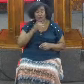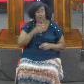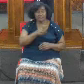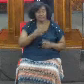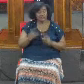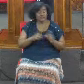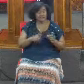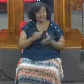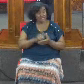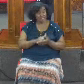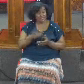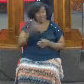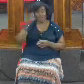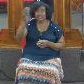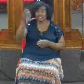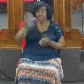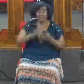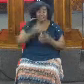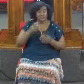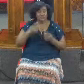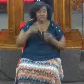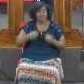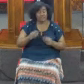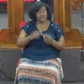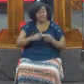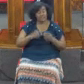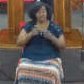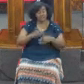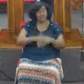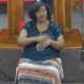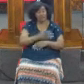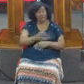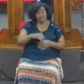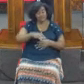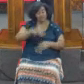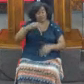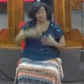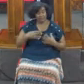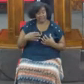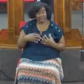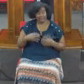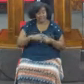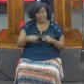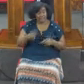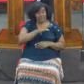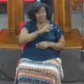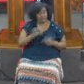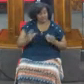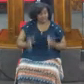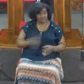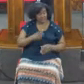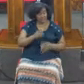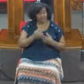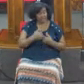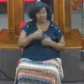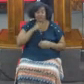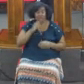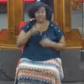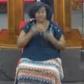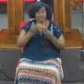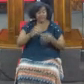do that. It is He that is trying to inflict upon you the spirit of fear. But Christians, you have not been given